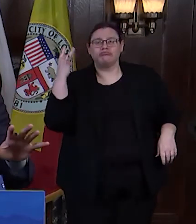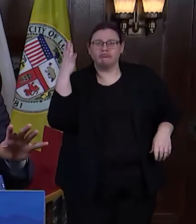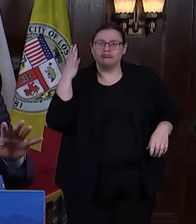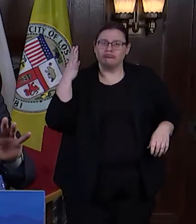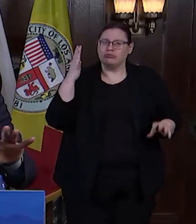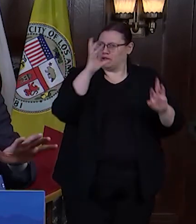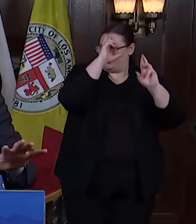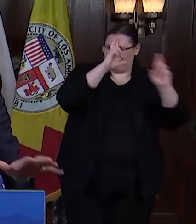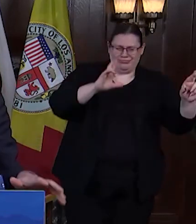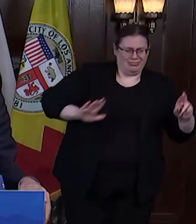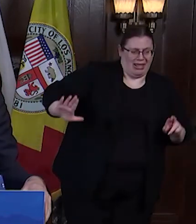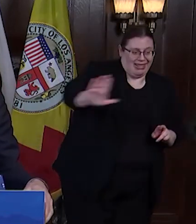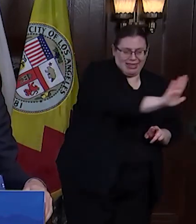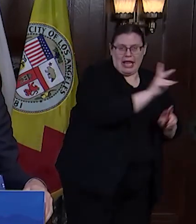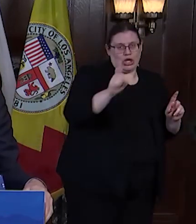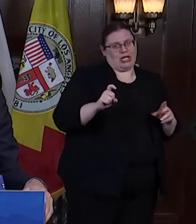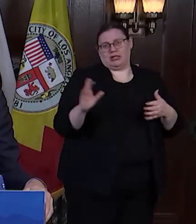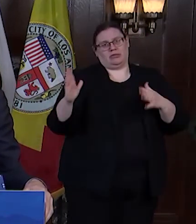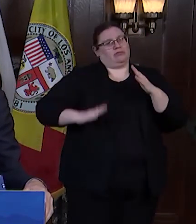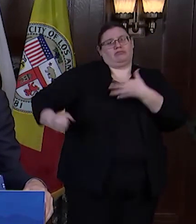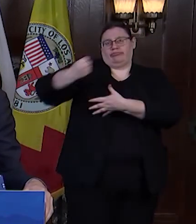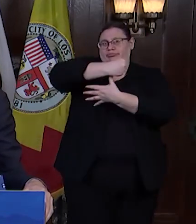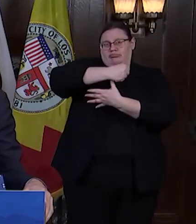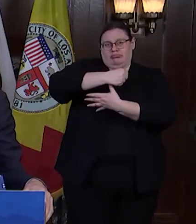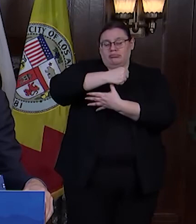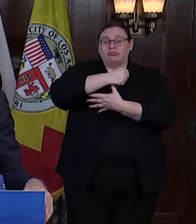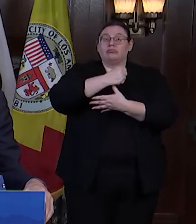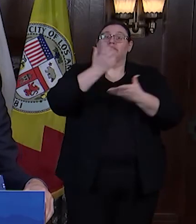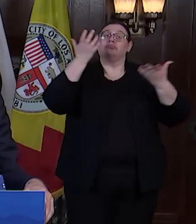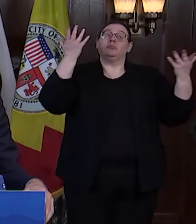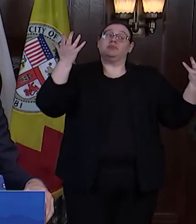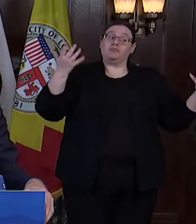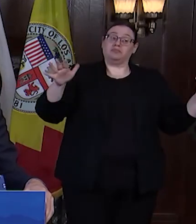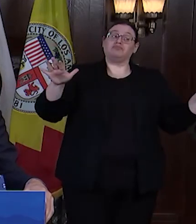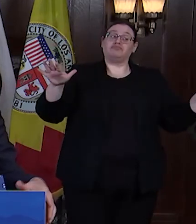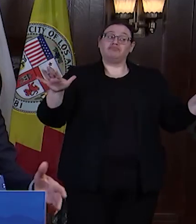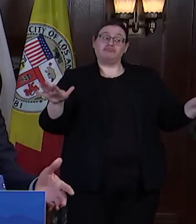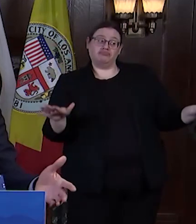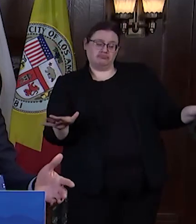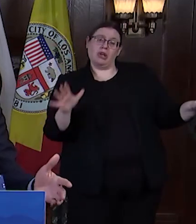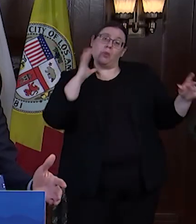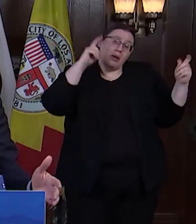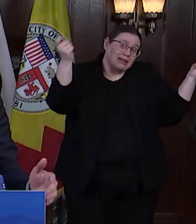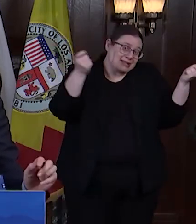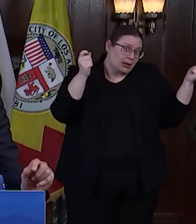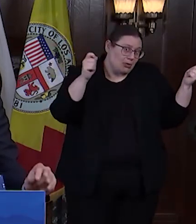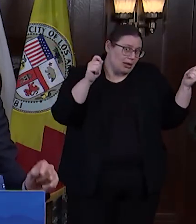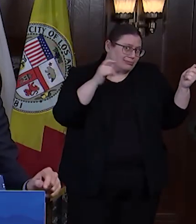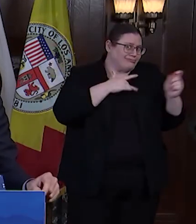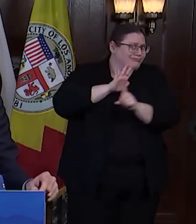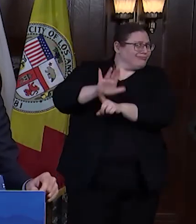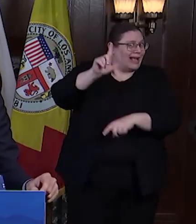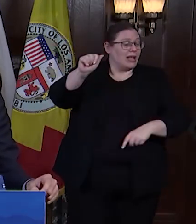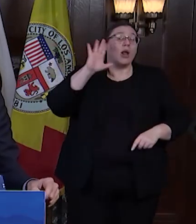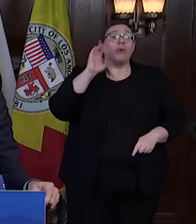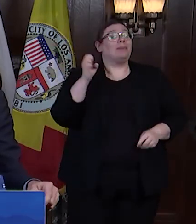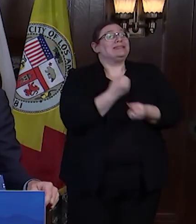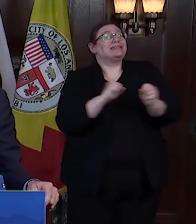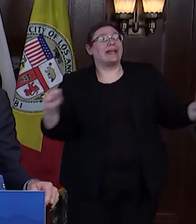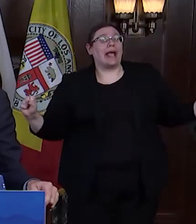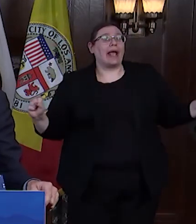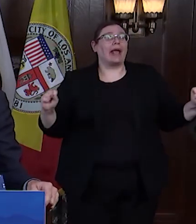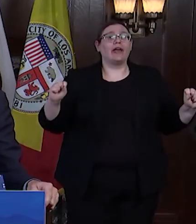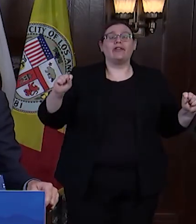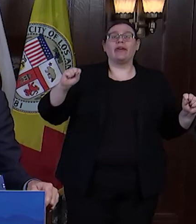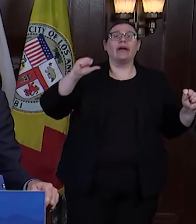all respect their needs up front. But when there is a moment, like I said, we'll celebrate in an LA way, and it will be a safe way. We're not talking